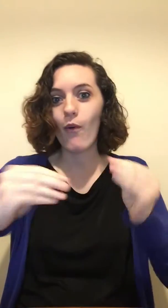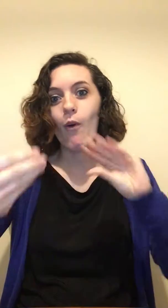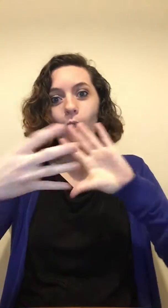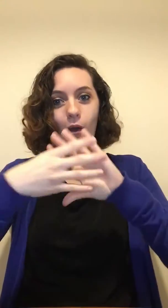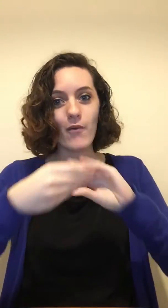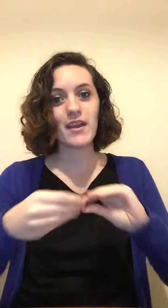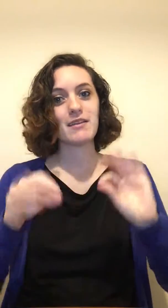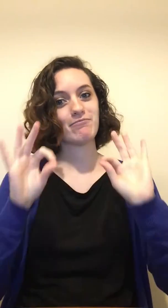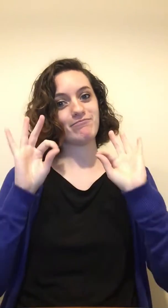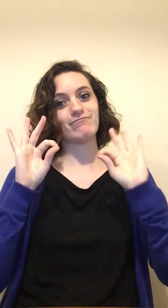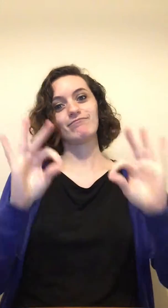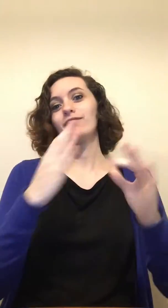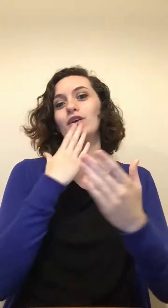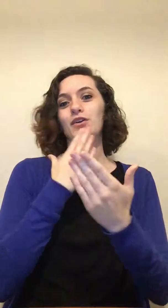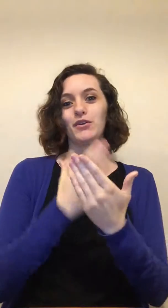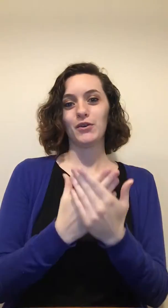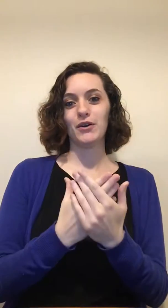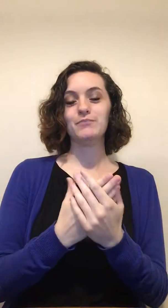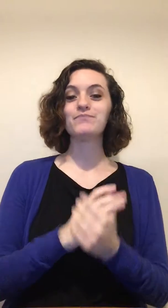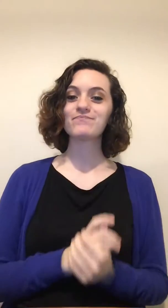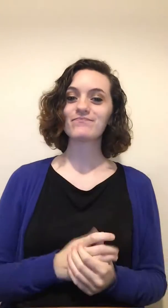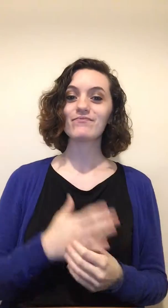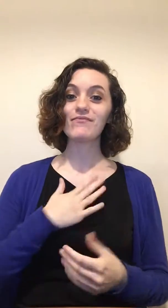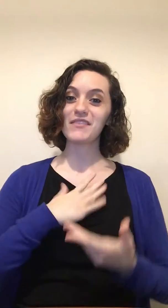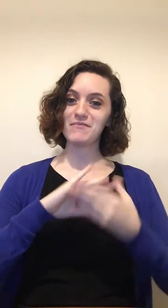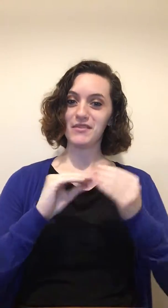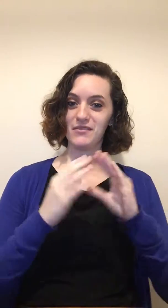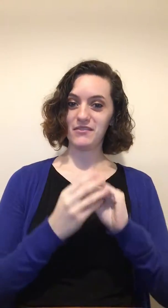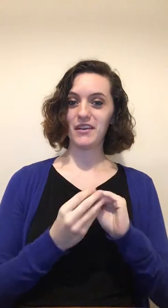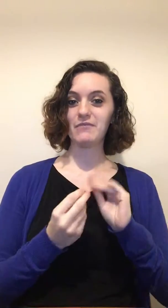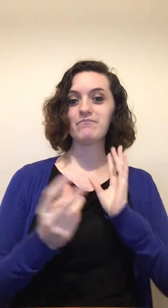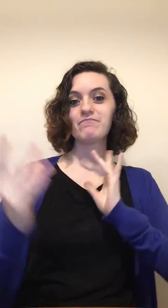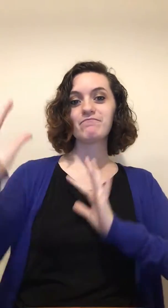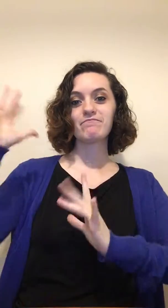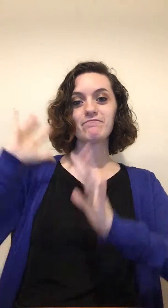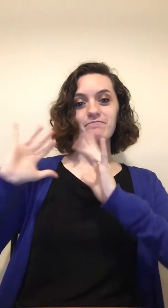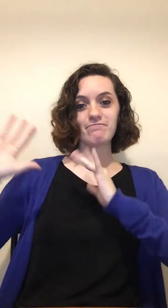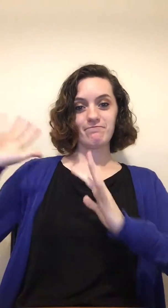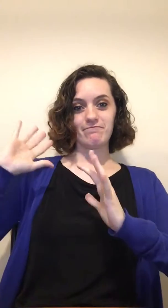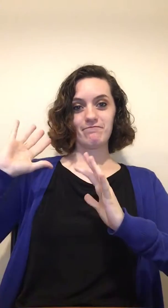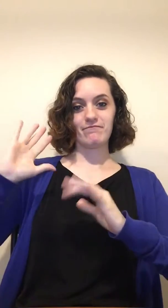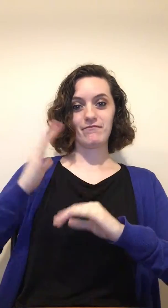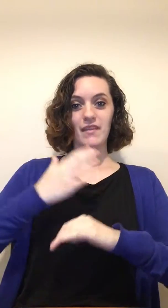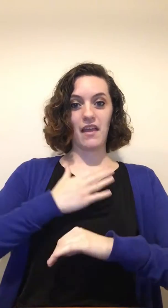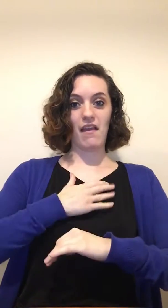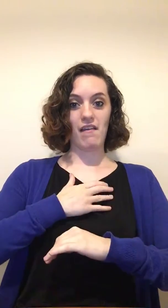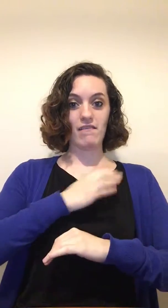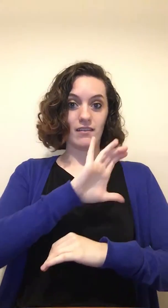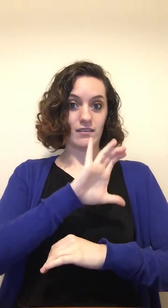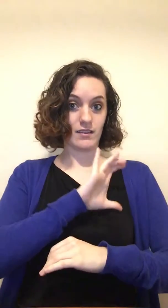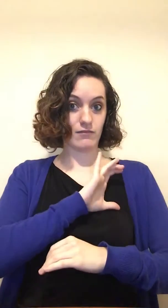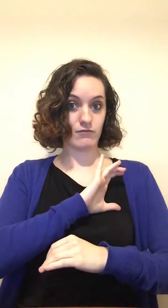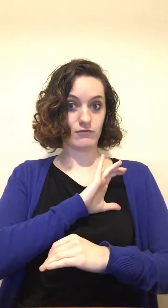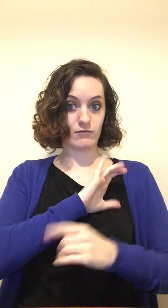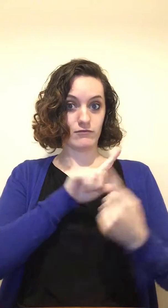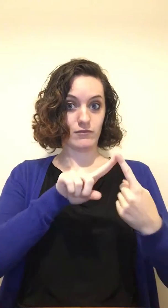Very good. Once upon a time, the mouse, the